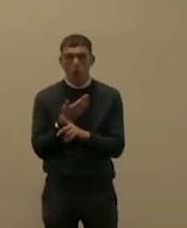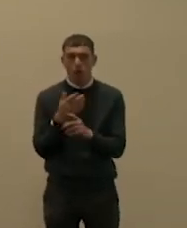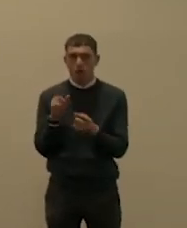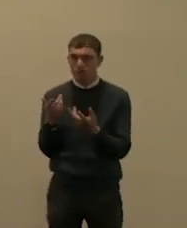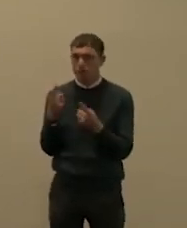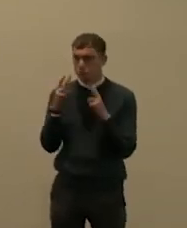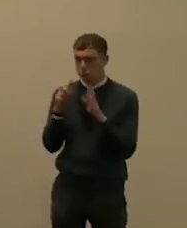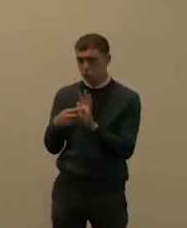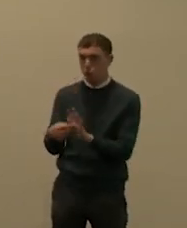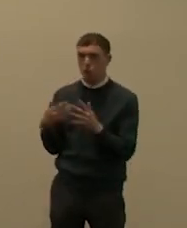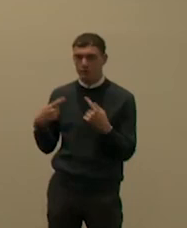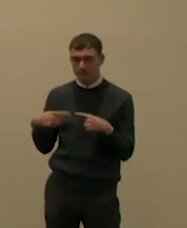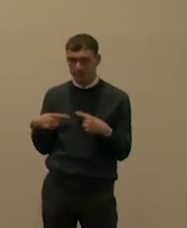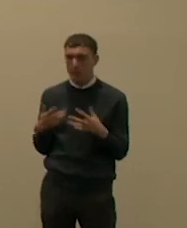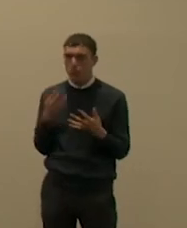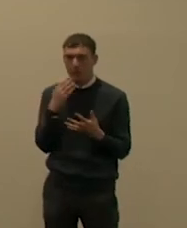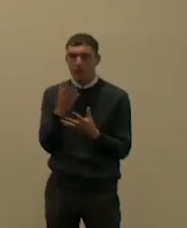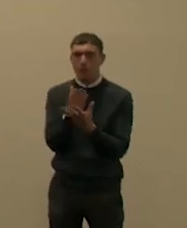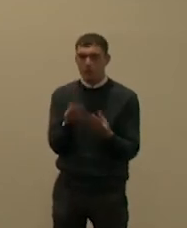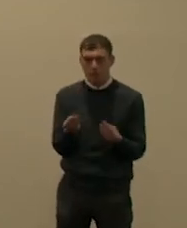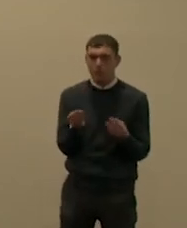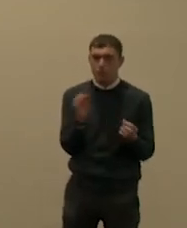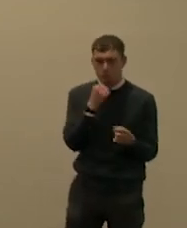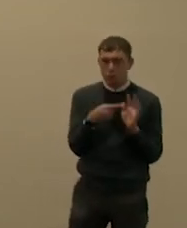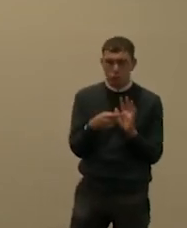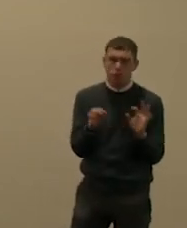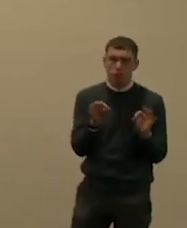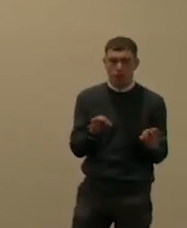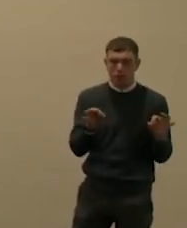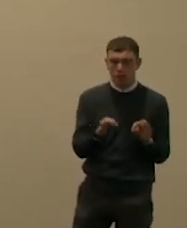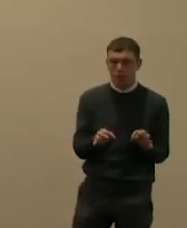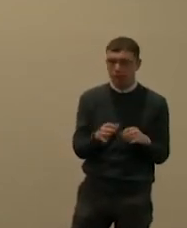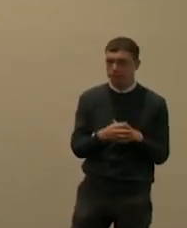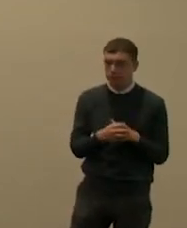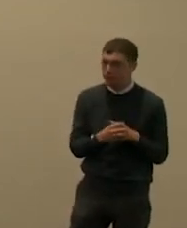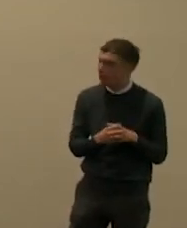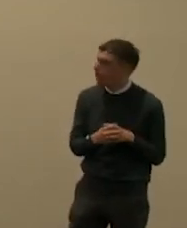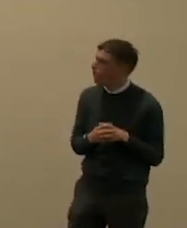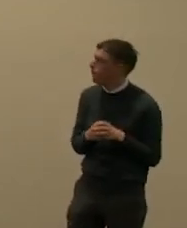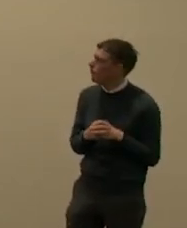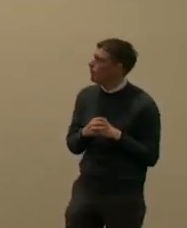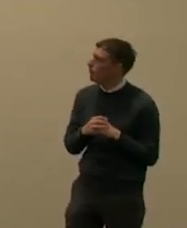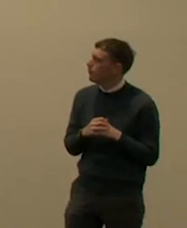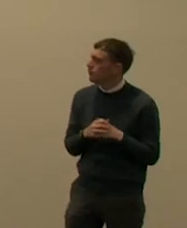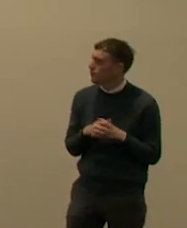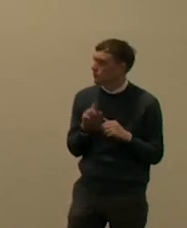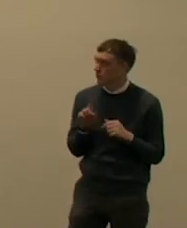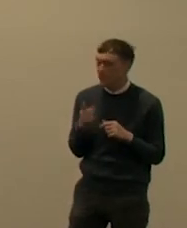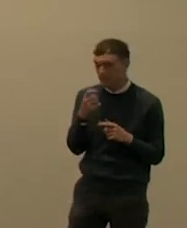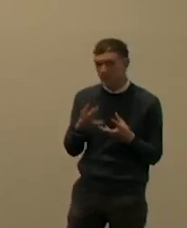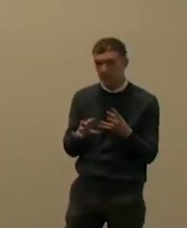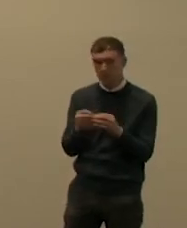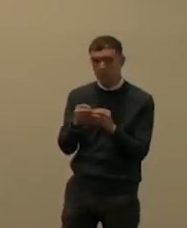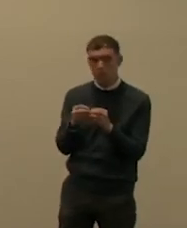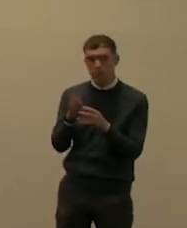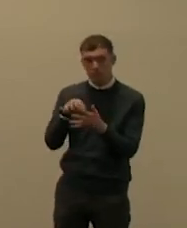are available. When you propagate to none, nothing gets the information, so no one gets the information. But you can configure your